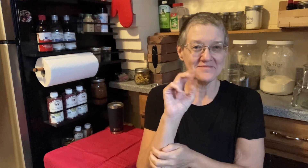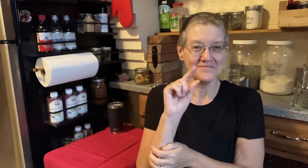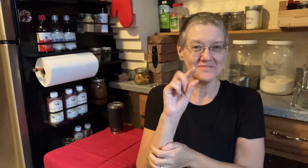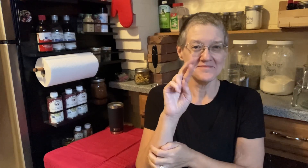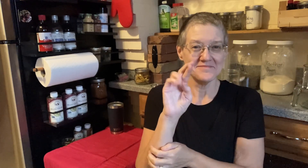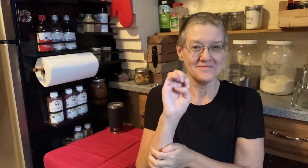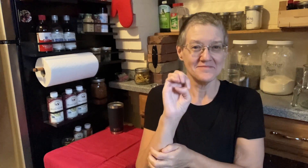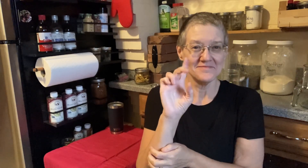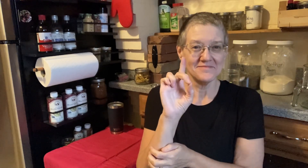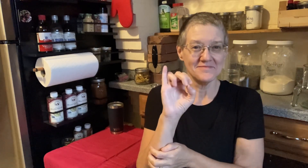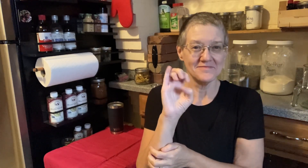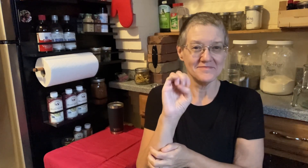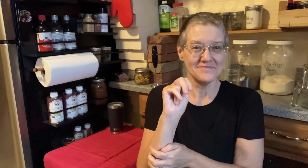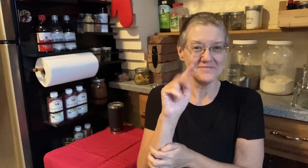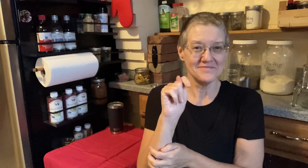Let me show you the ingredients.